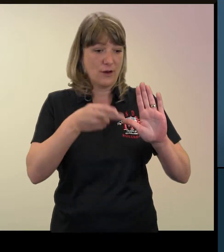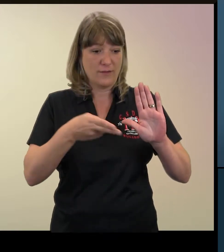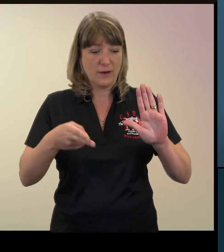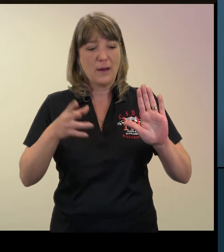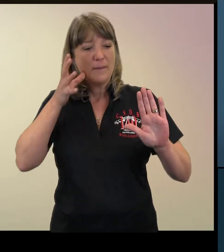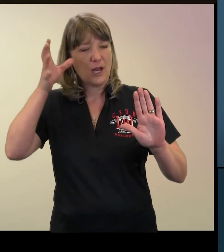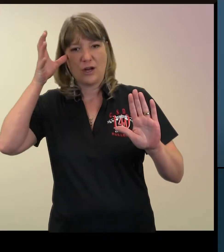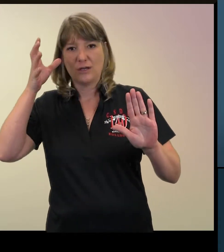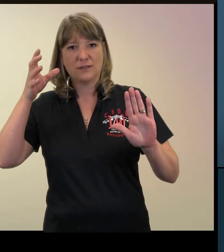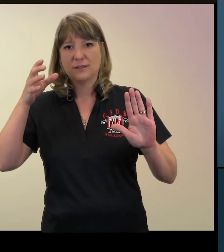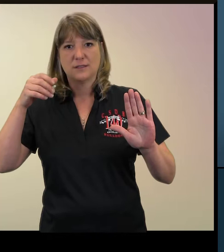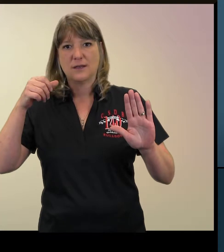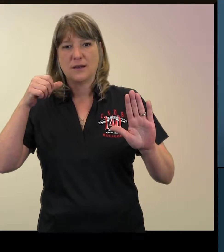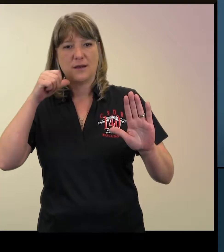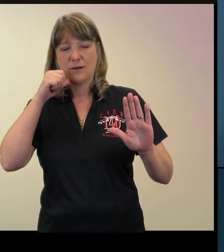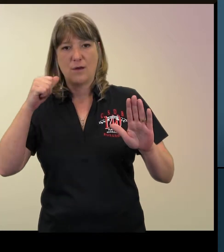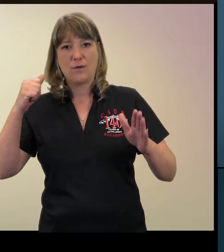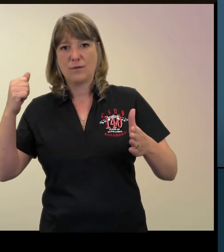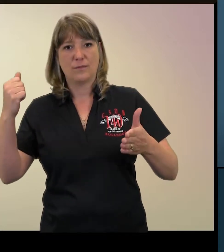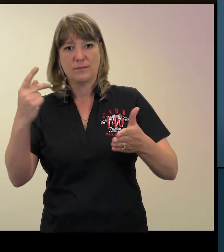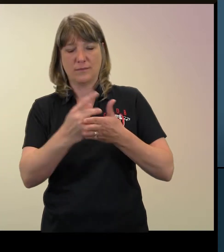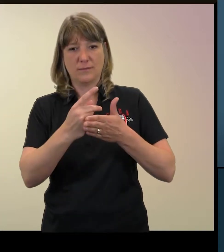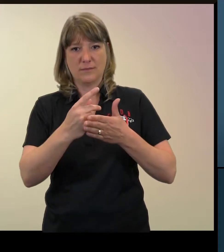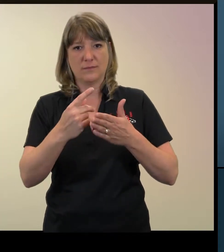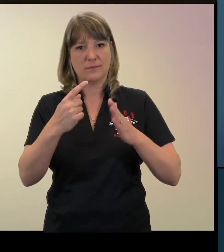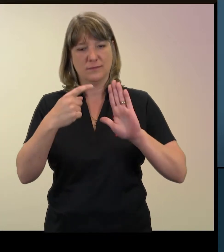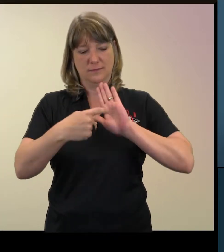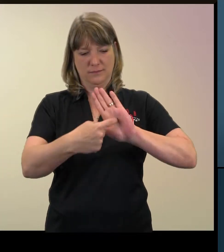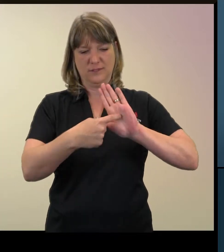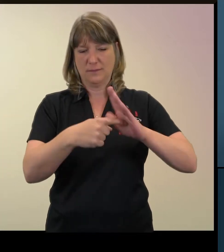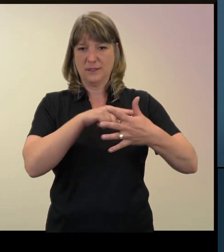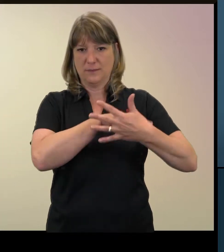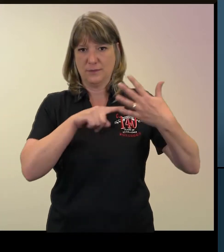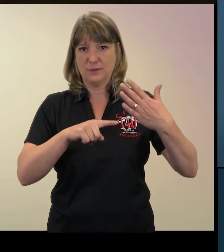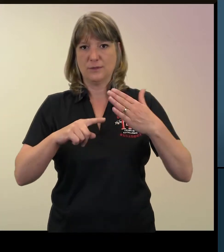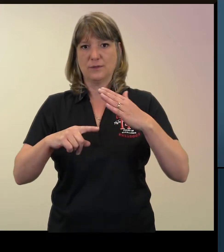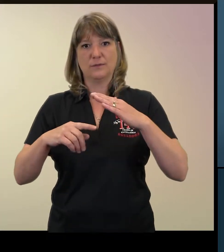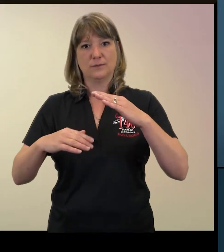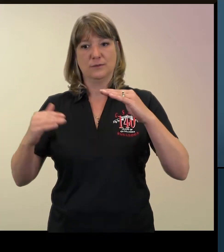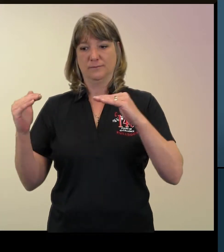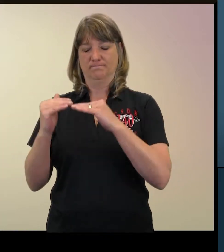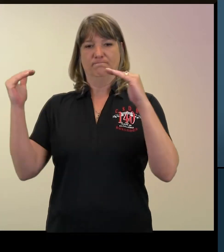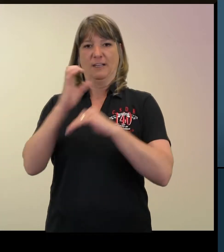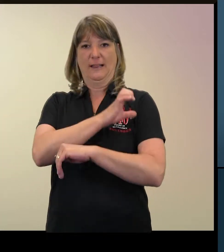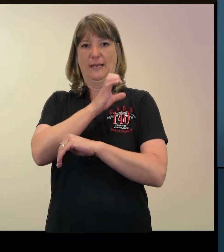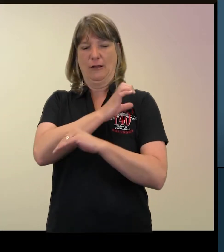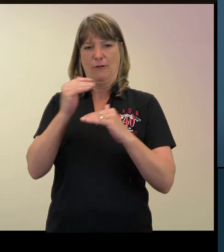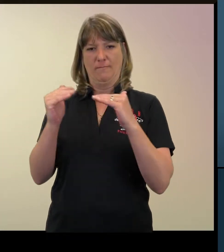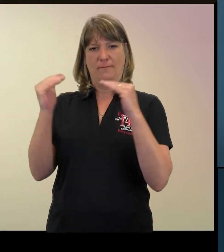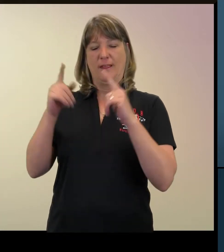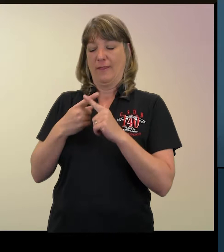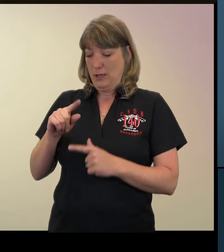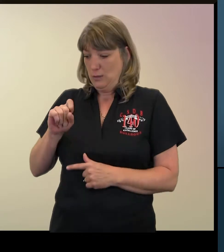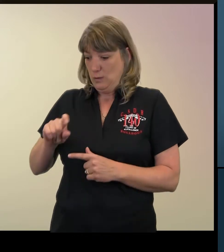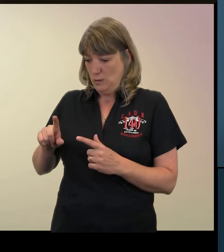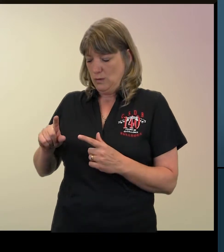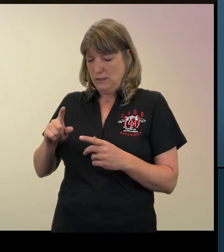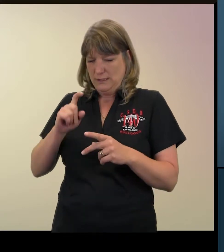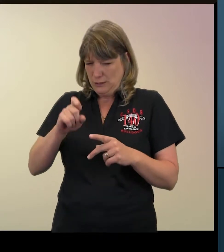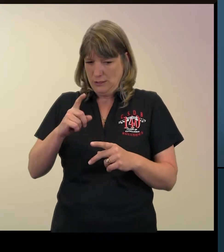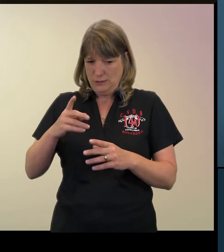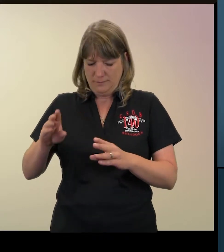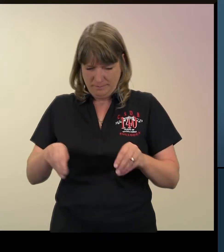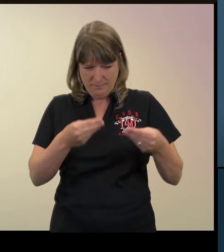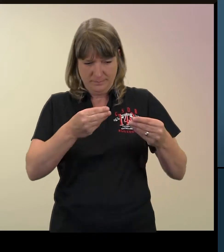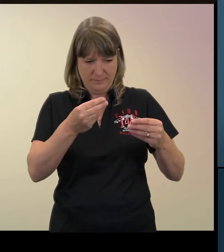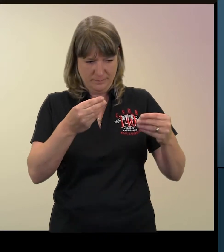who are deaf and hard of hearing, their parents often don't endorse enough symptoms to meet that clinical cutoff. And so we have to use these